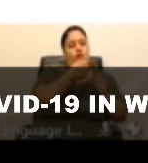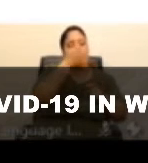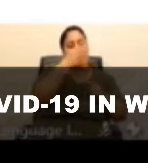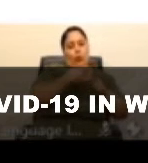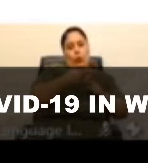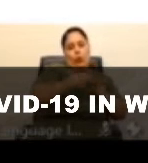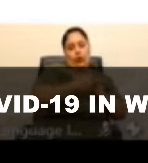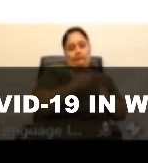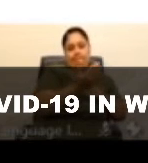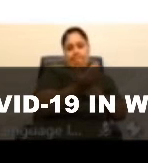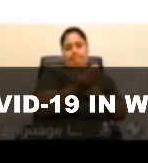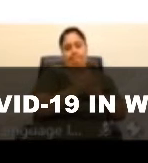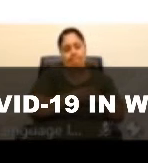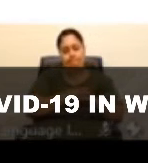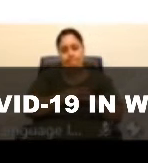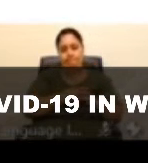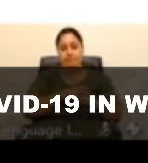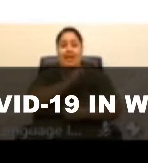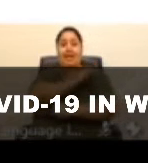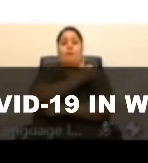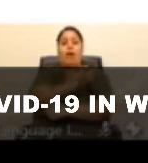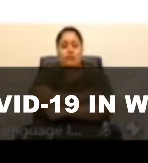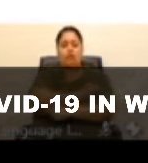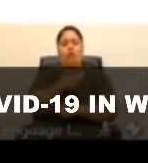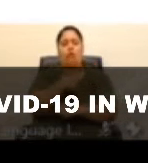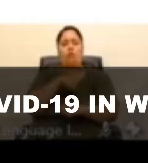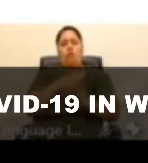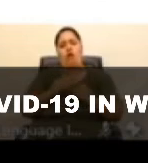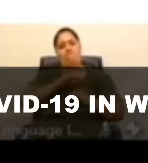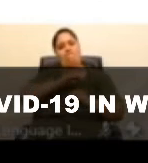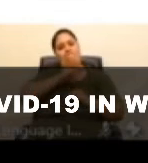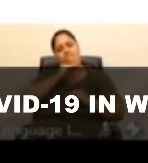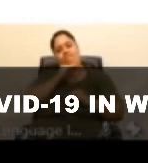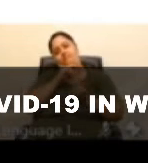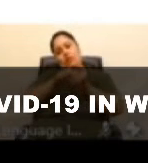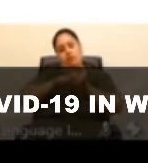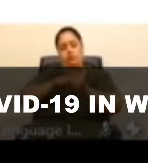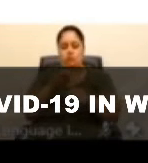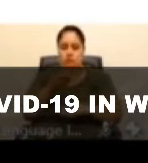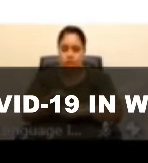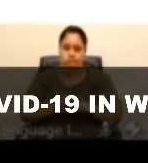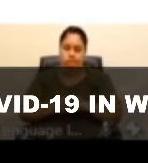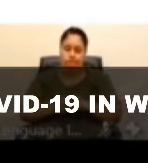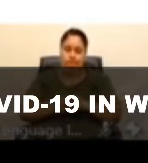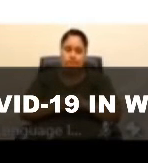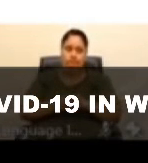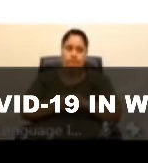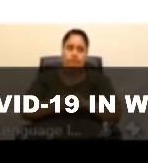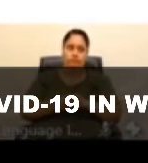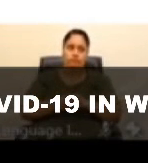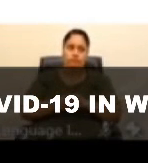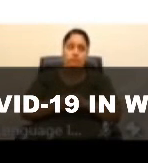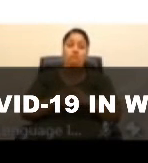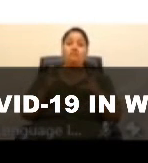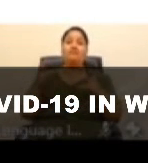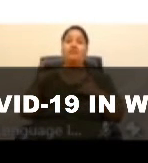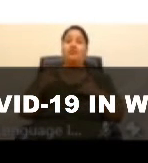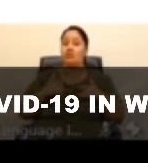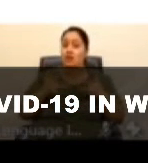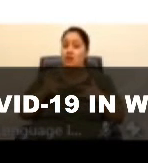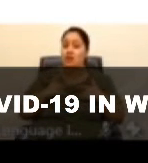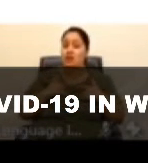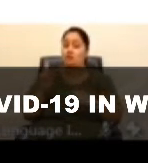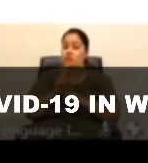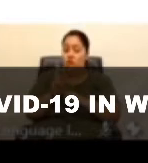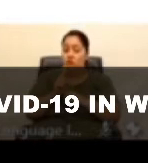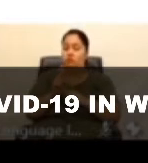capacity, we're still way within our capacity for testing. And then the more concerning one that comes out now